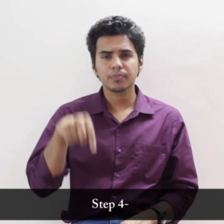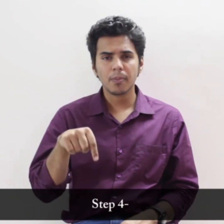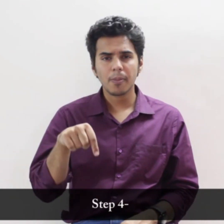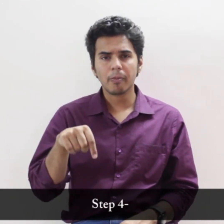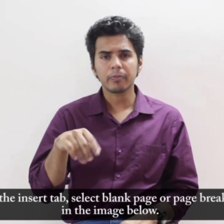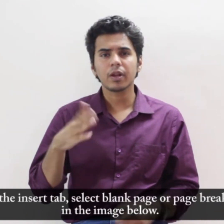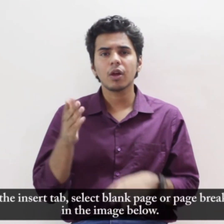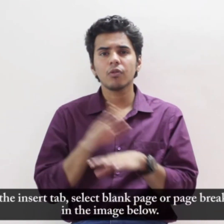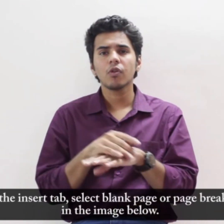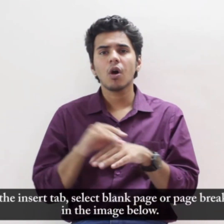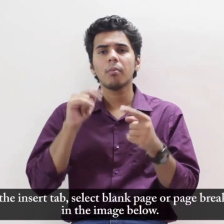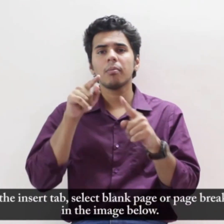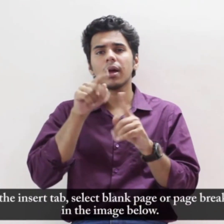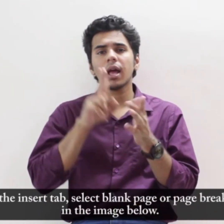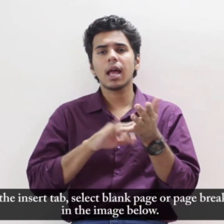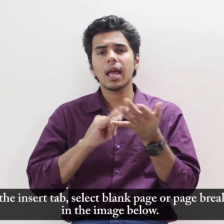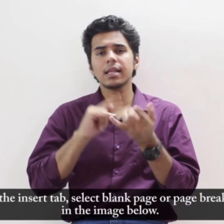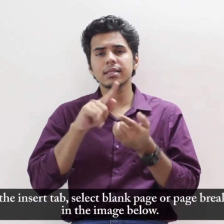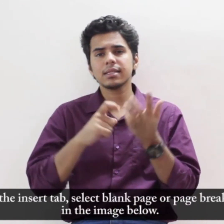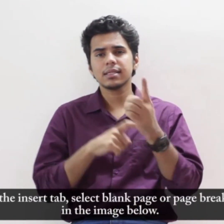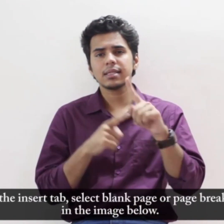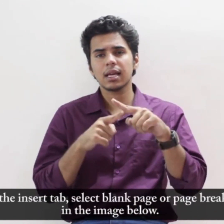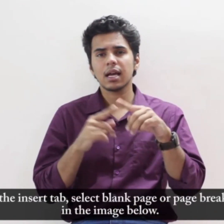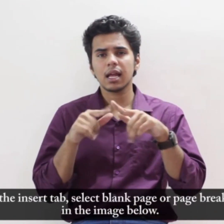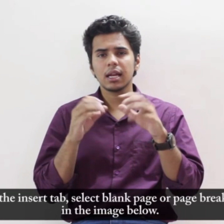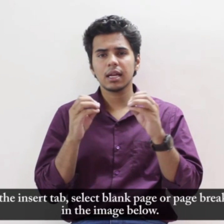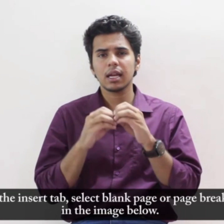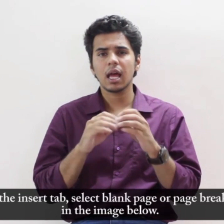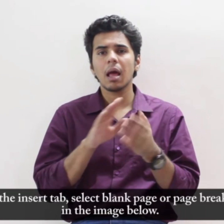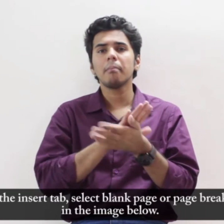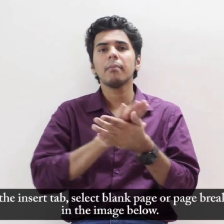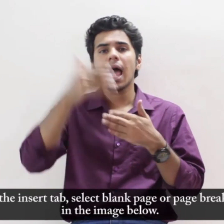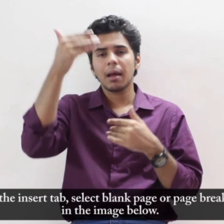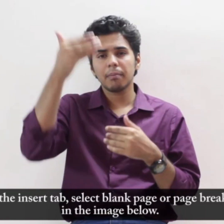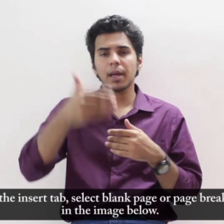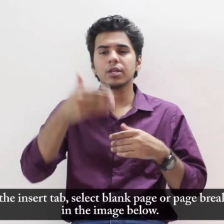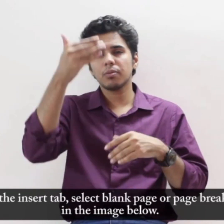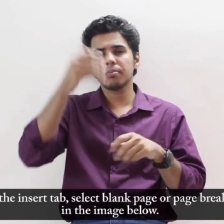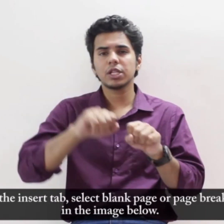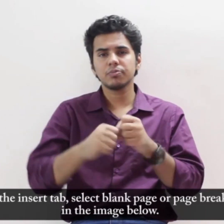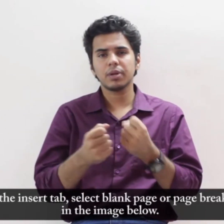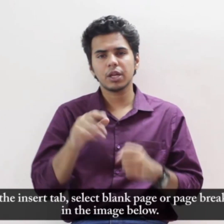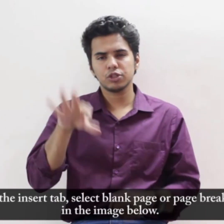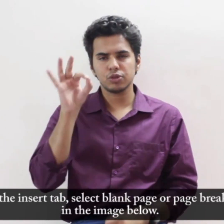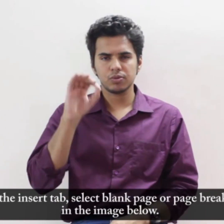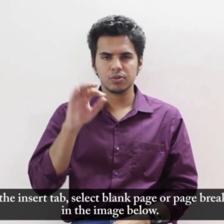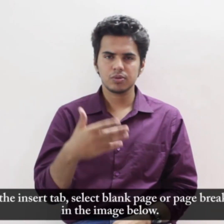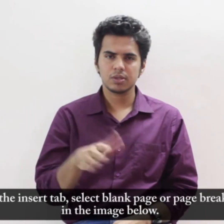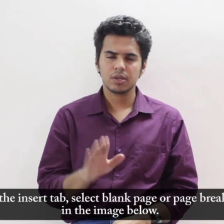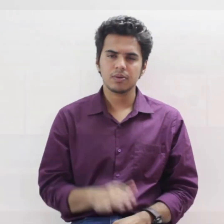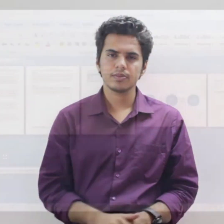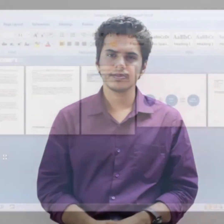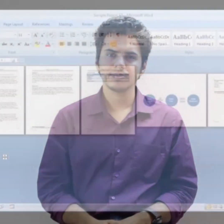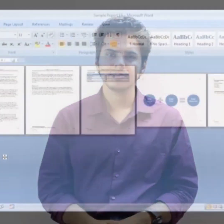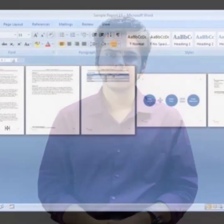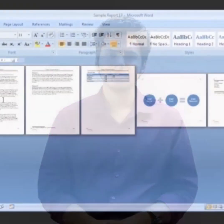Now, from the Insert tab, select blank page or page break as shown in the image